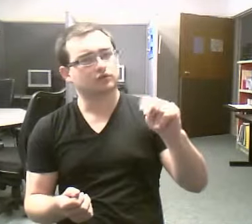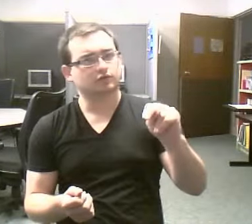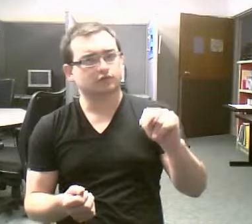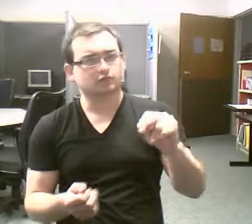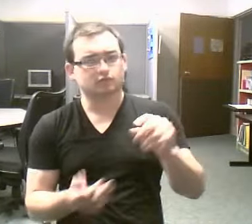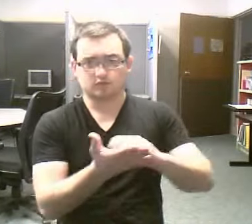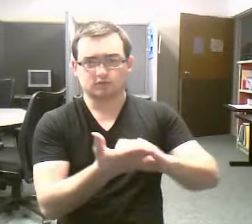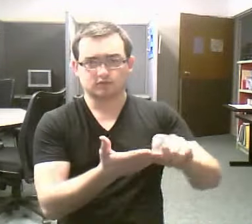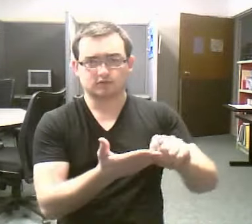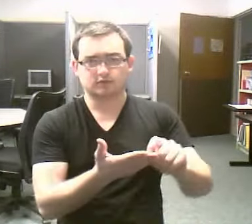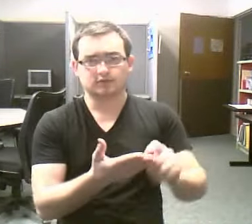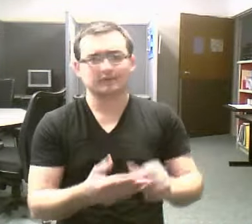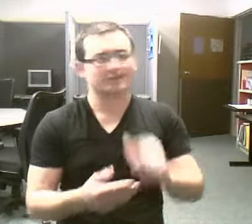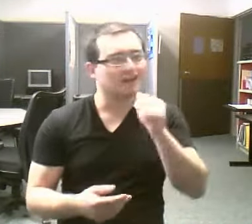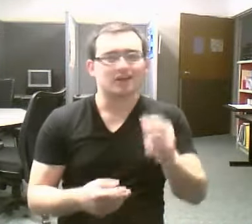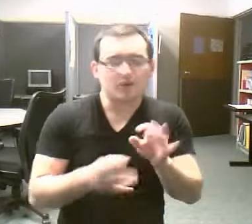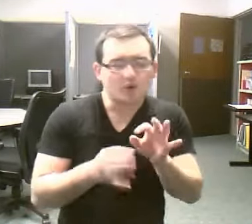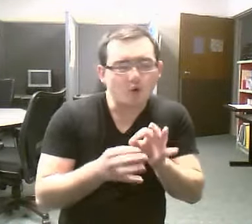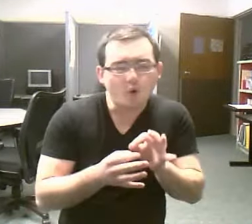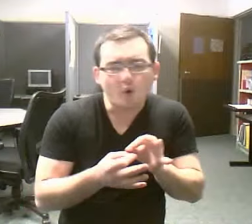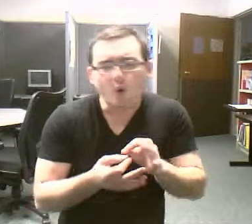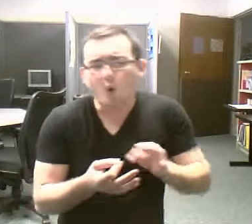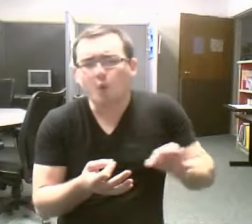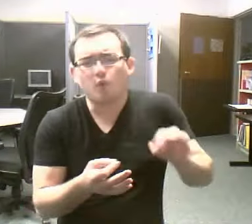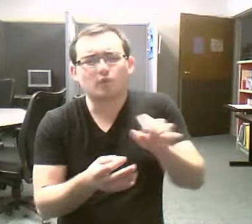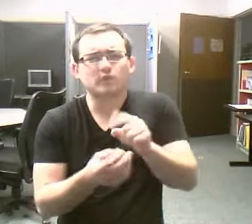saying they can be used to explain